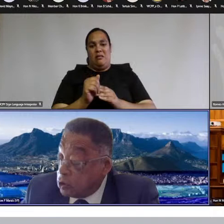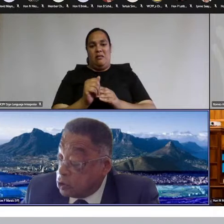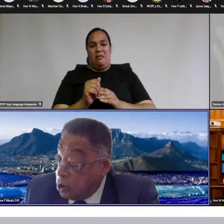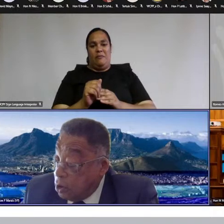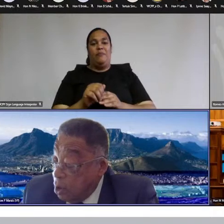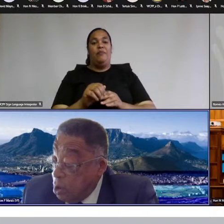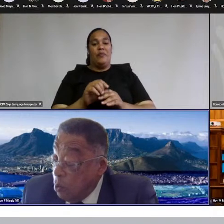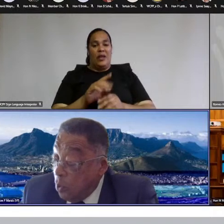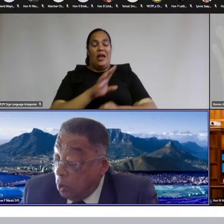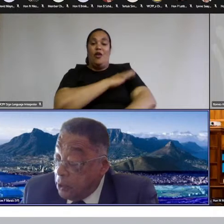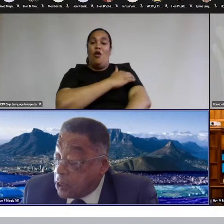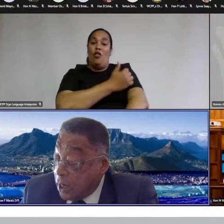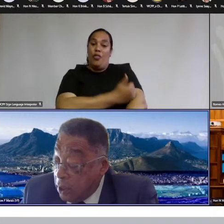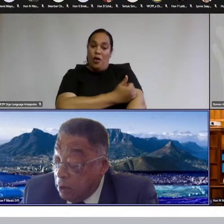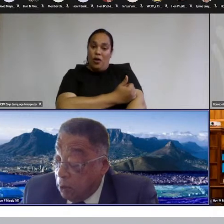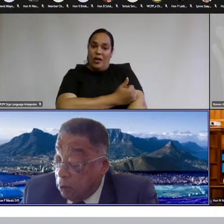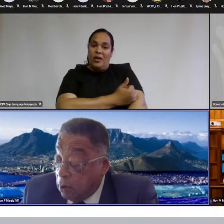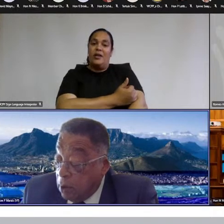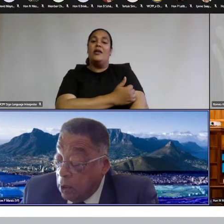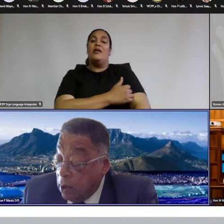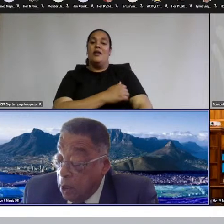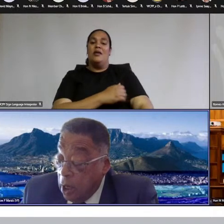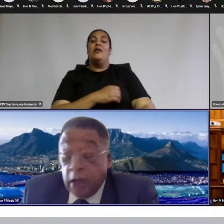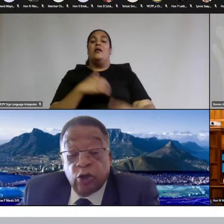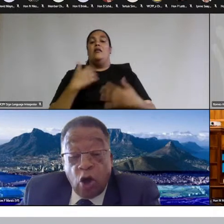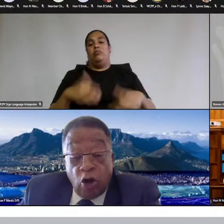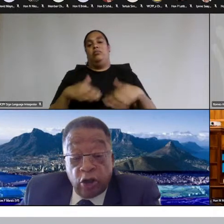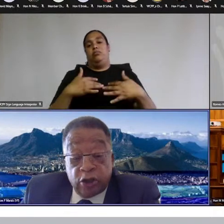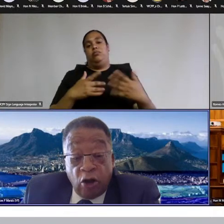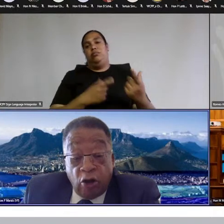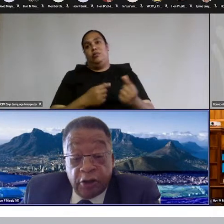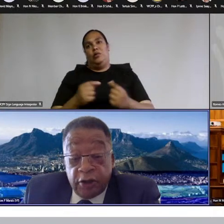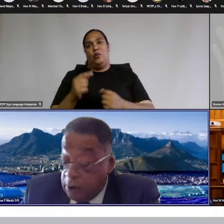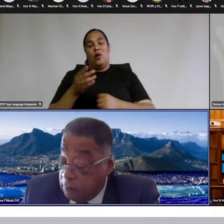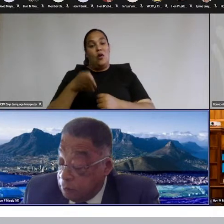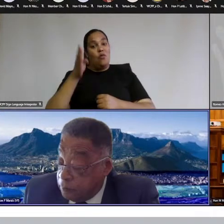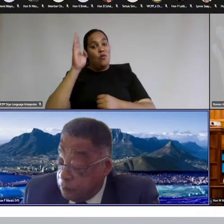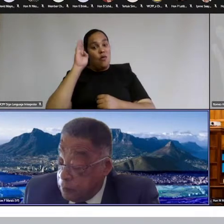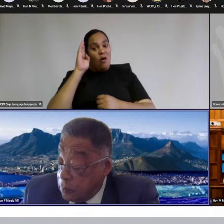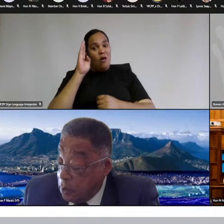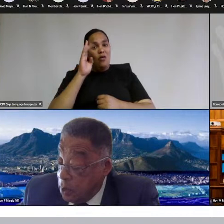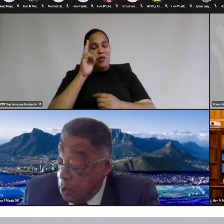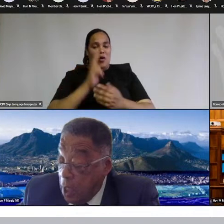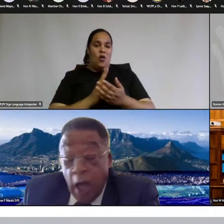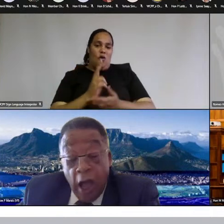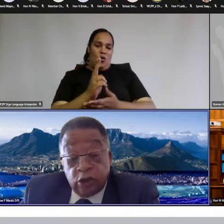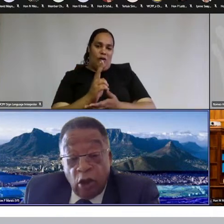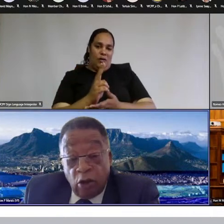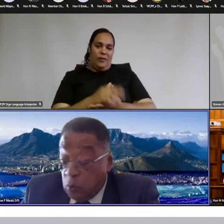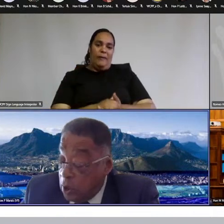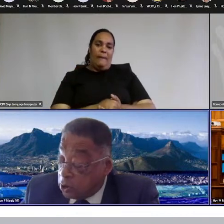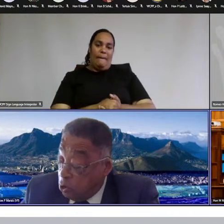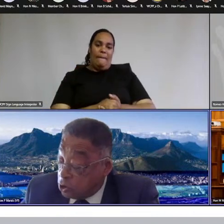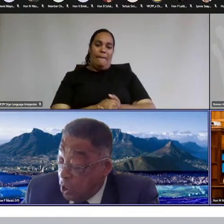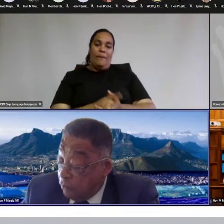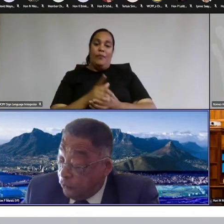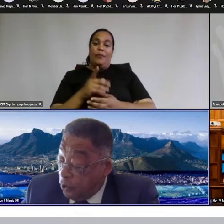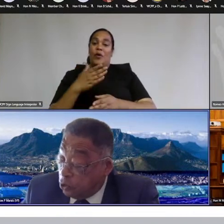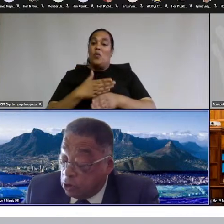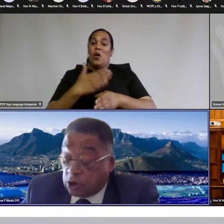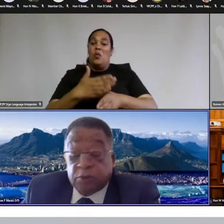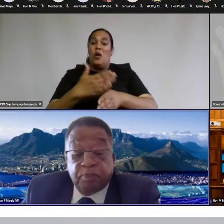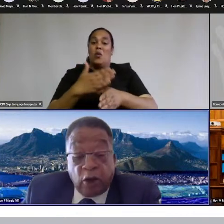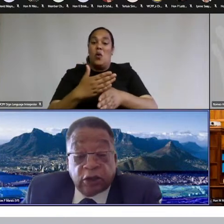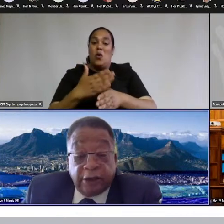Then authority will be credible and God-honoring. And don't work